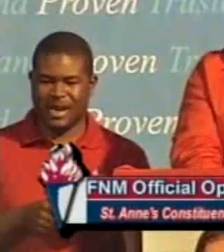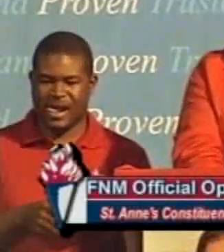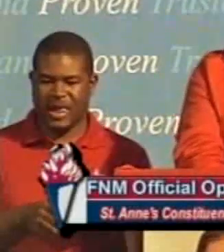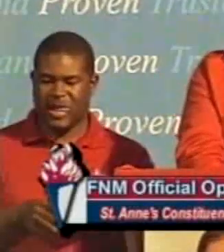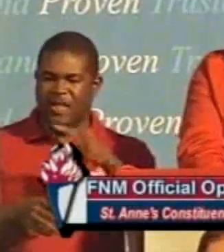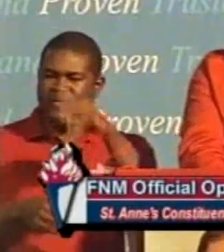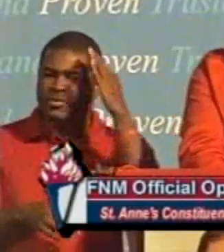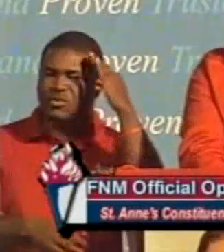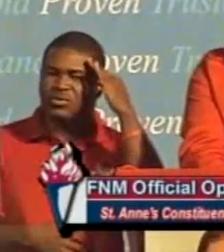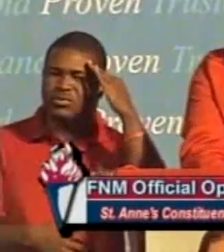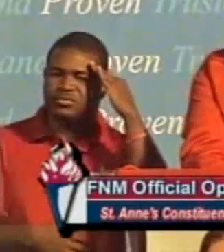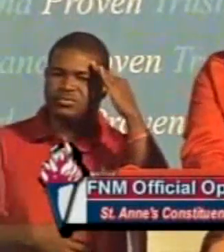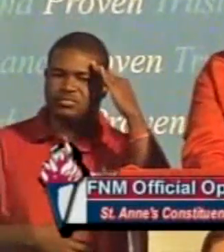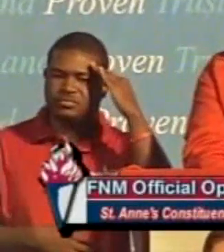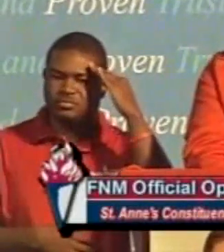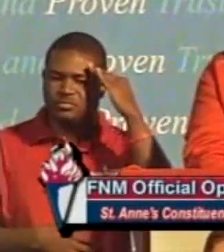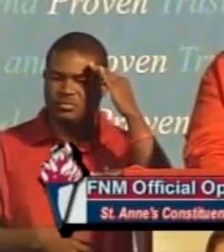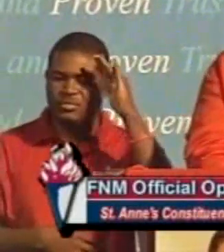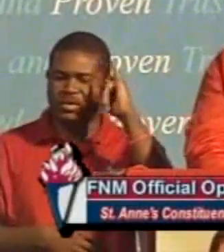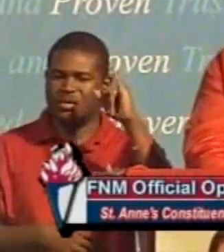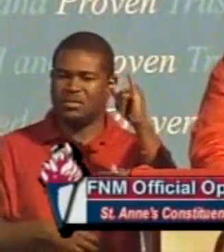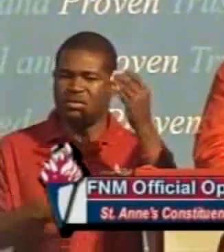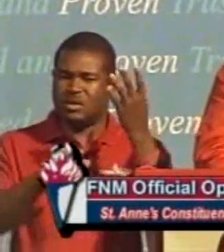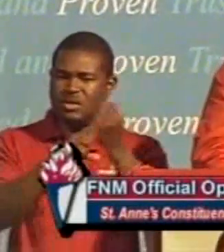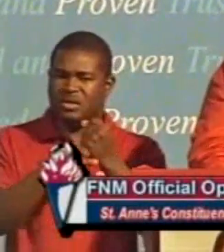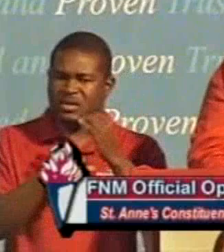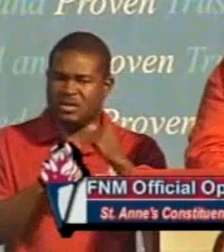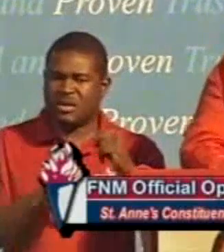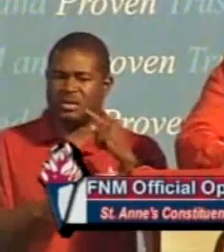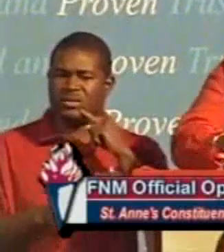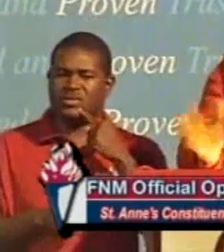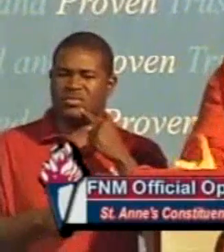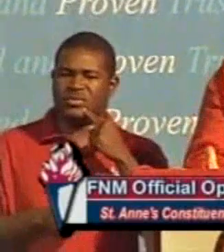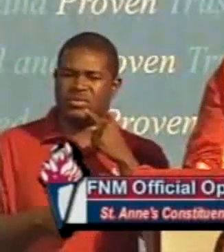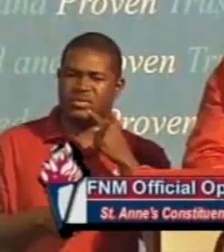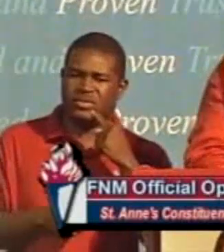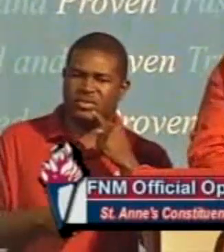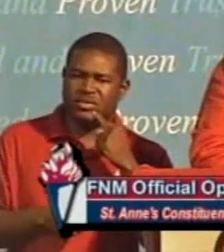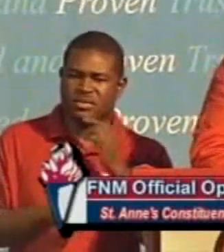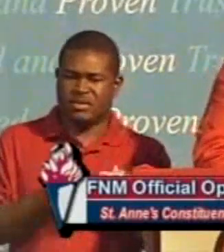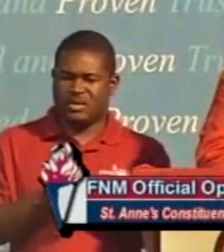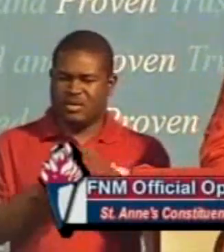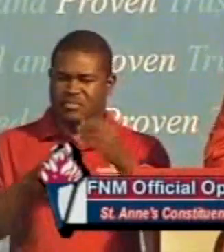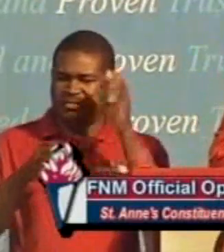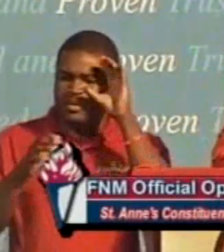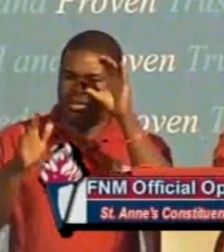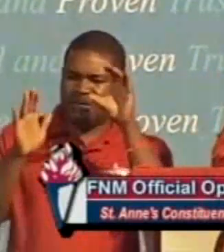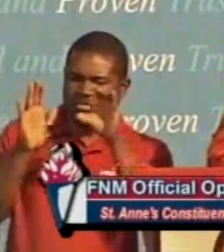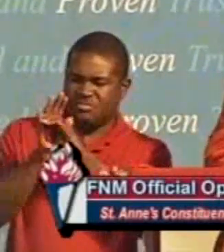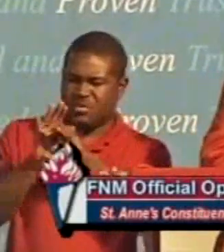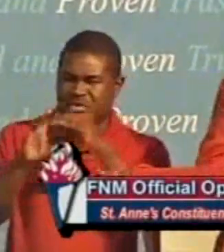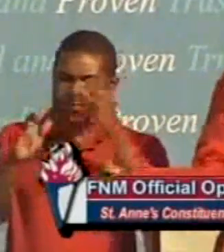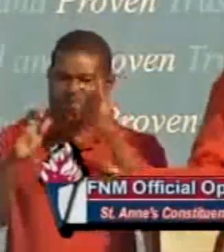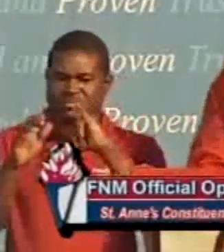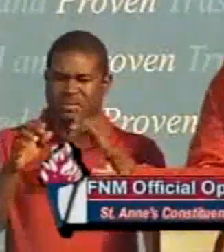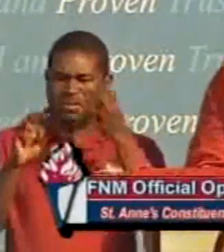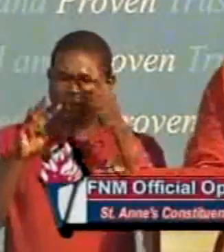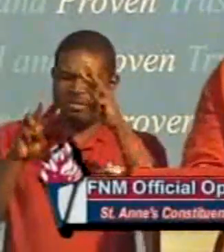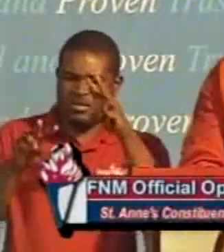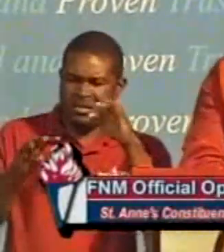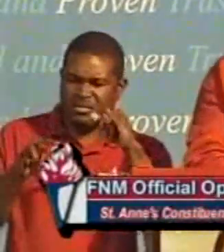You know, they're getting desperate. The full picture's shaping up before them. It's looking good for the